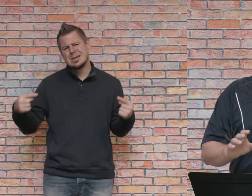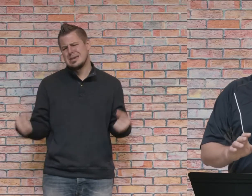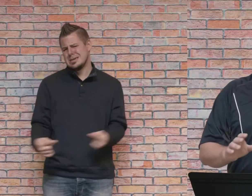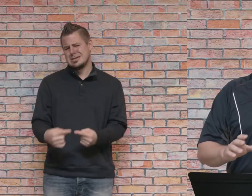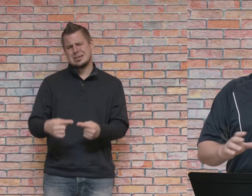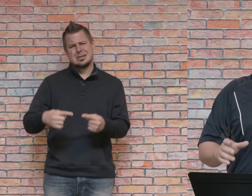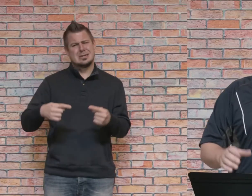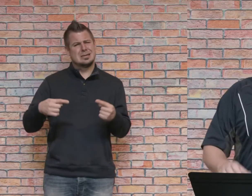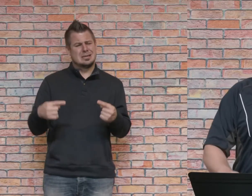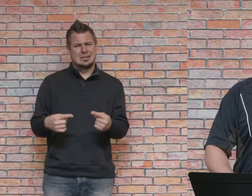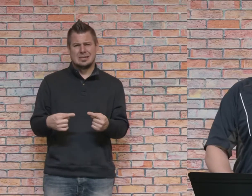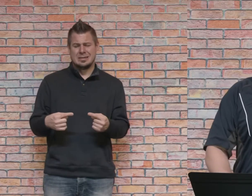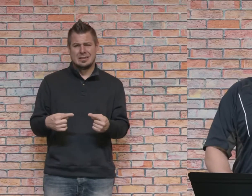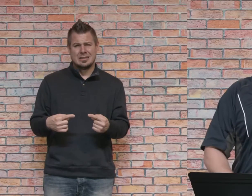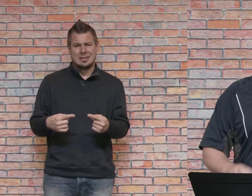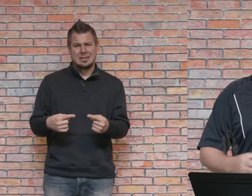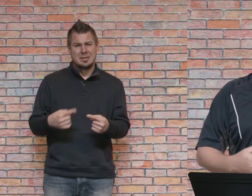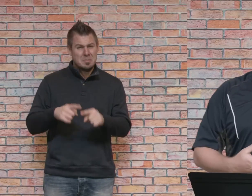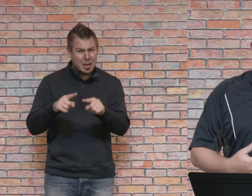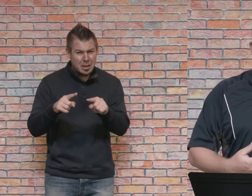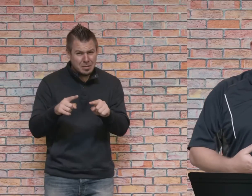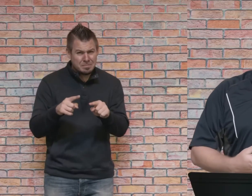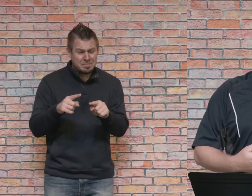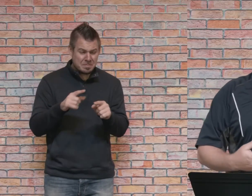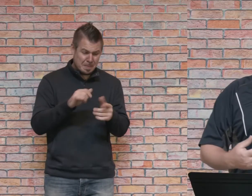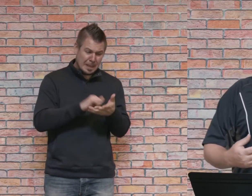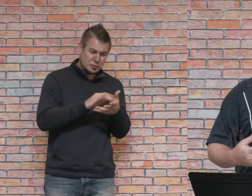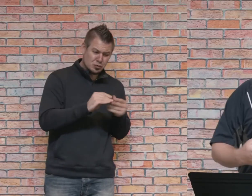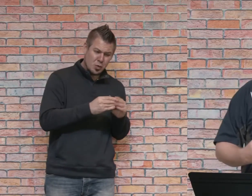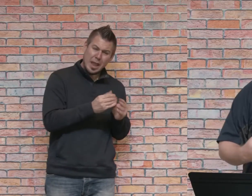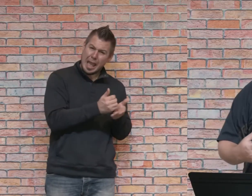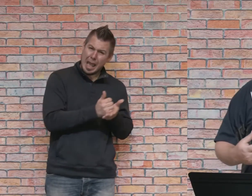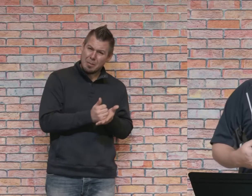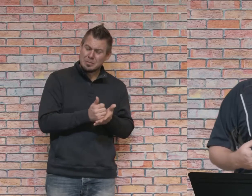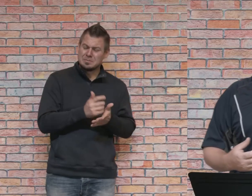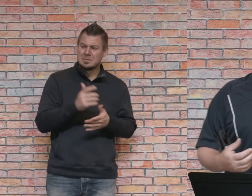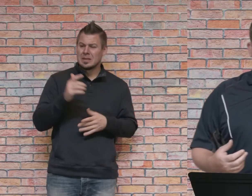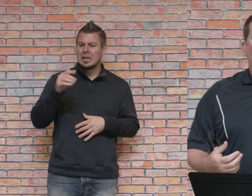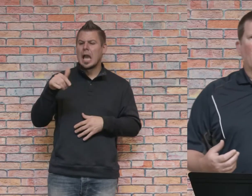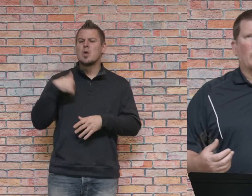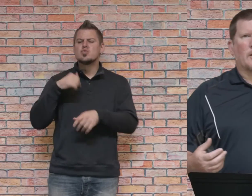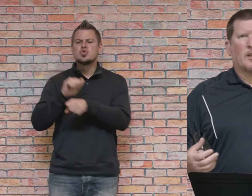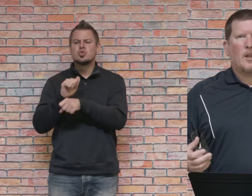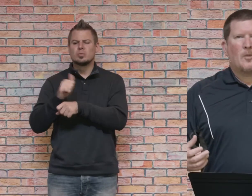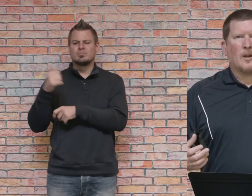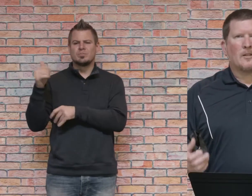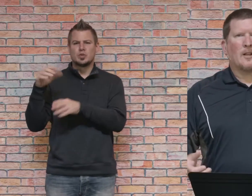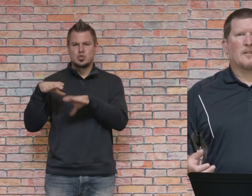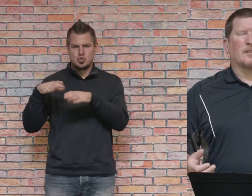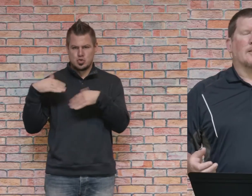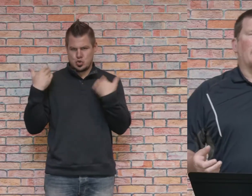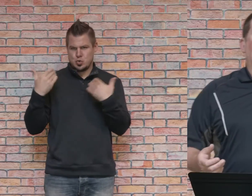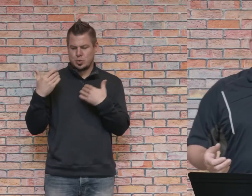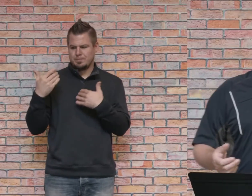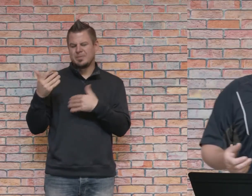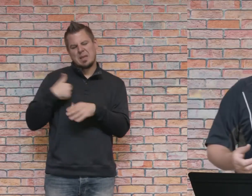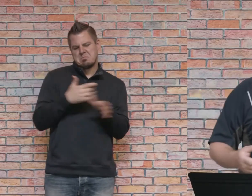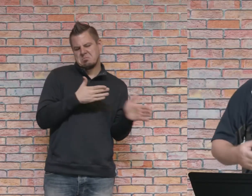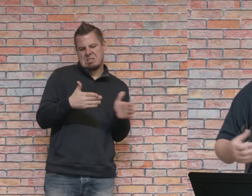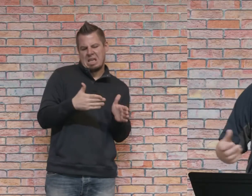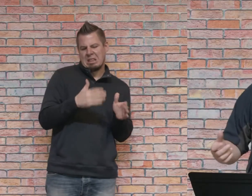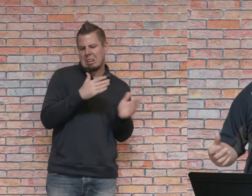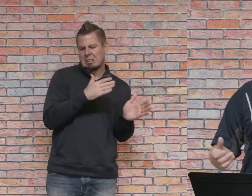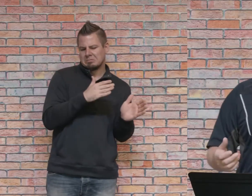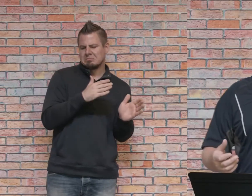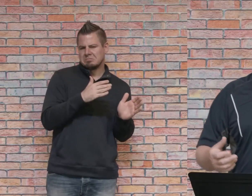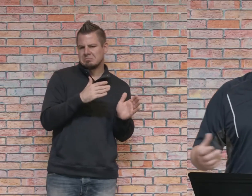Incredibly, with that story, I worked with youth at the time, and I had already planned the following week my lesson. And as a